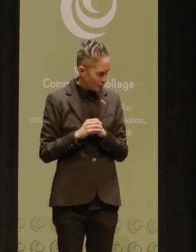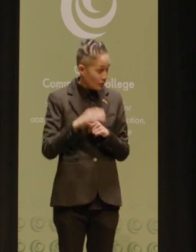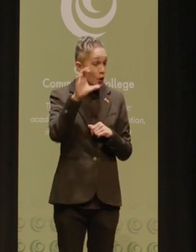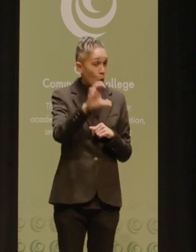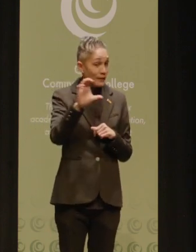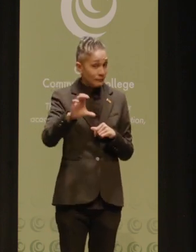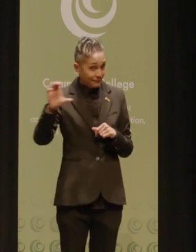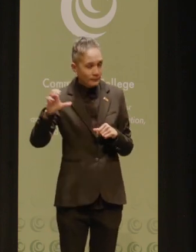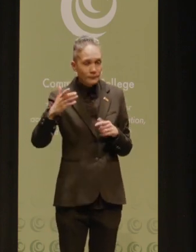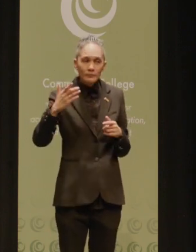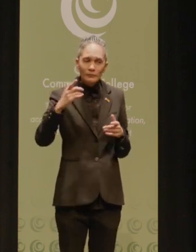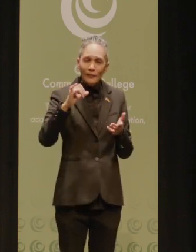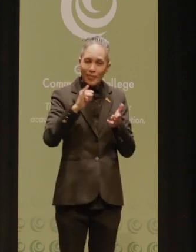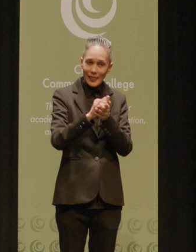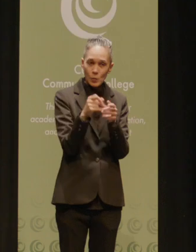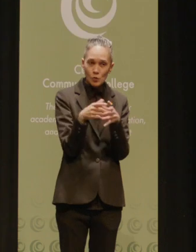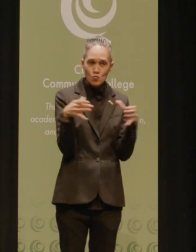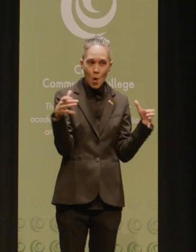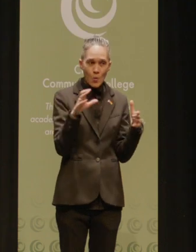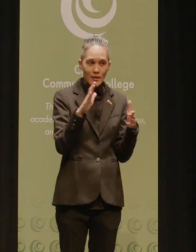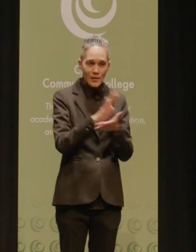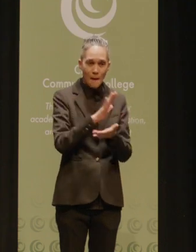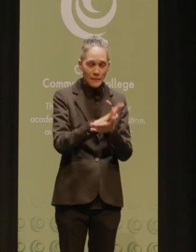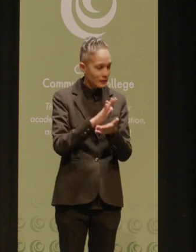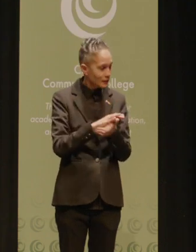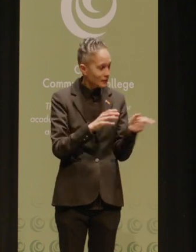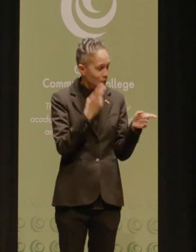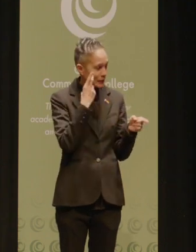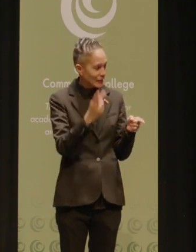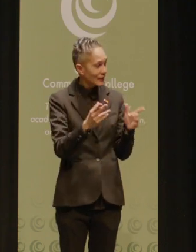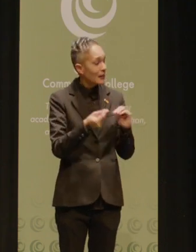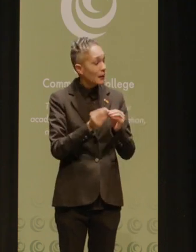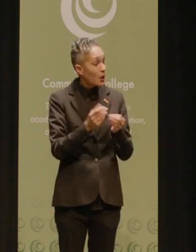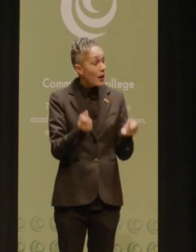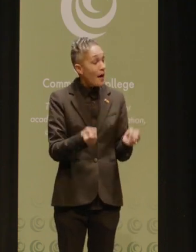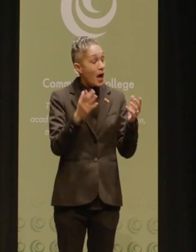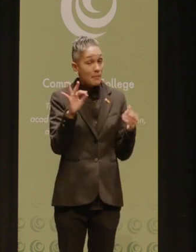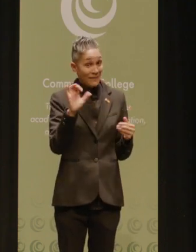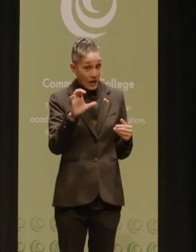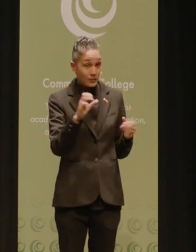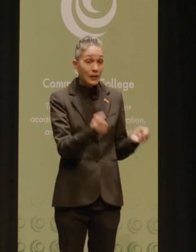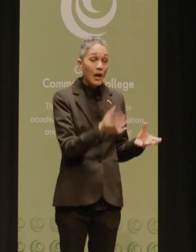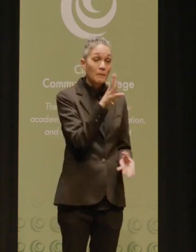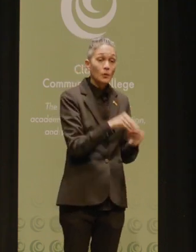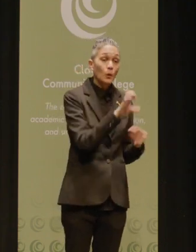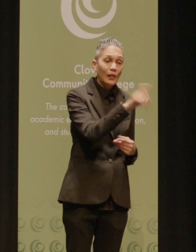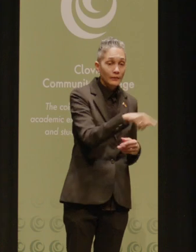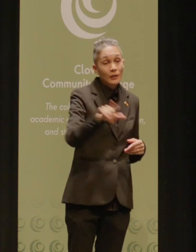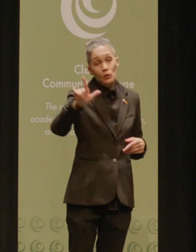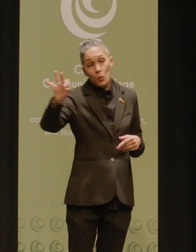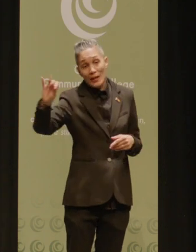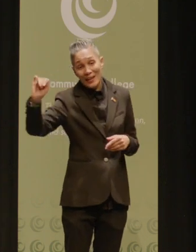Clovis Community College, because we know that was a growing college, you can see by year the number of faculty that was added, the number of classified,